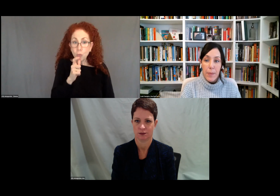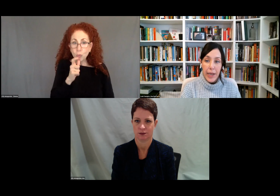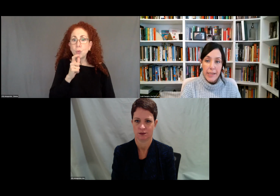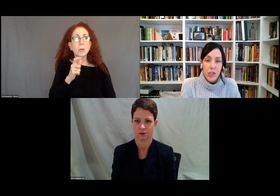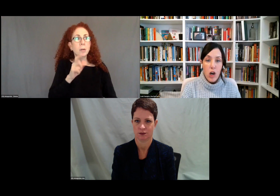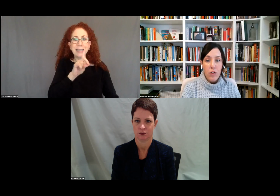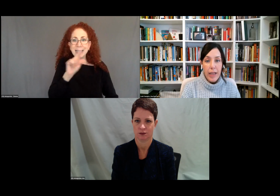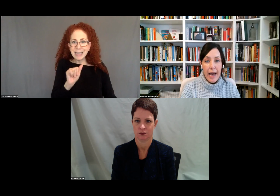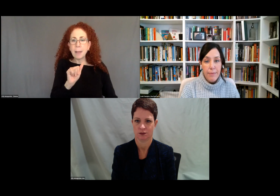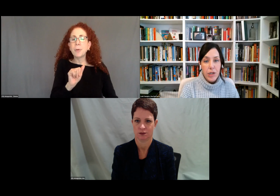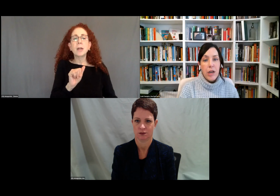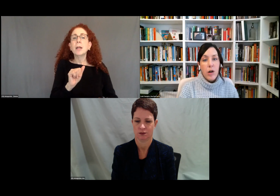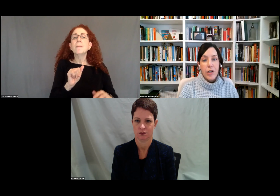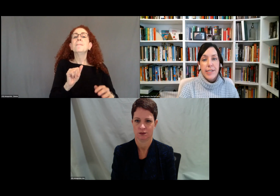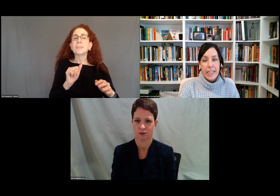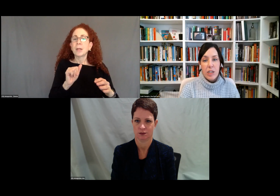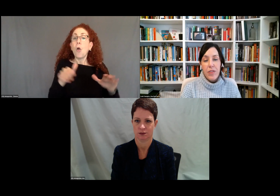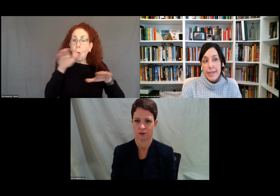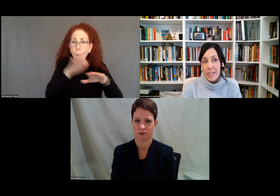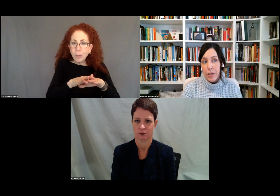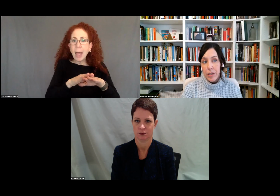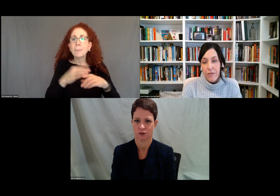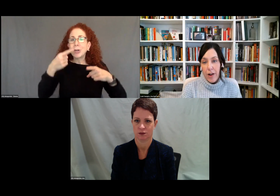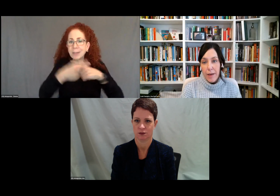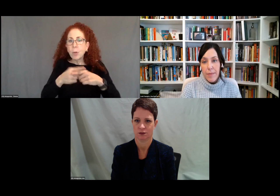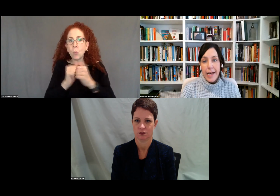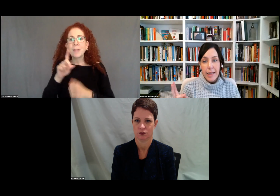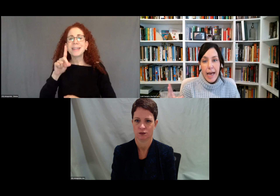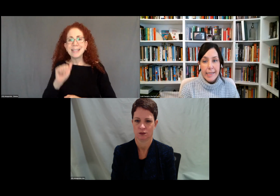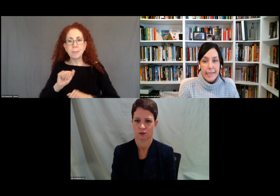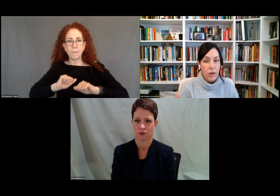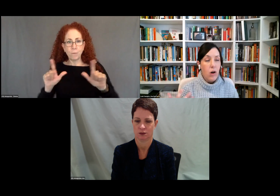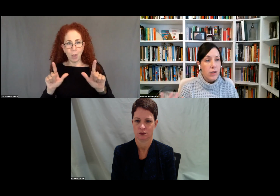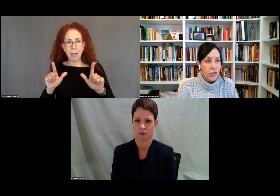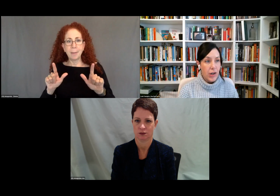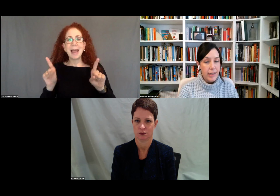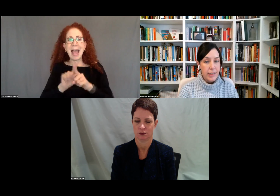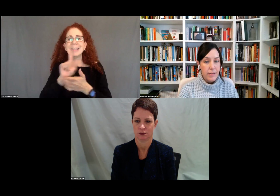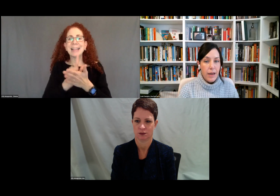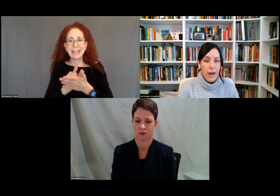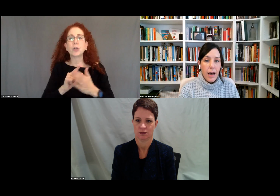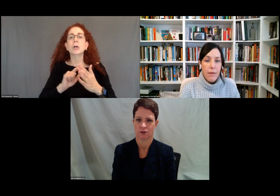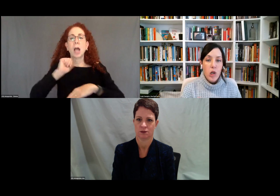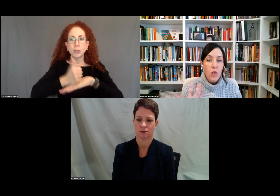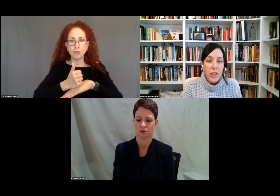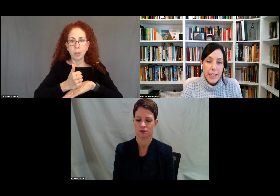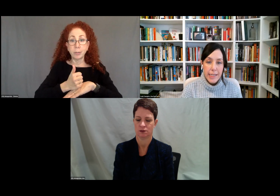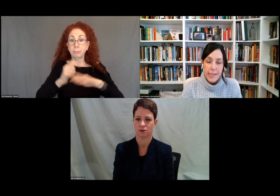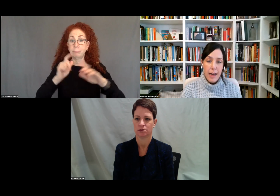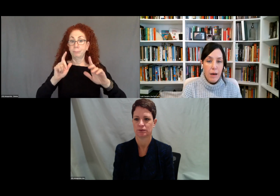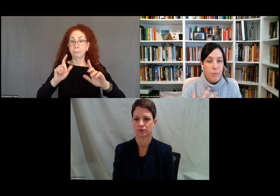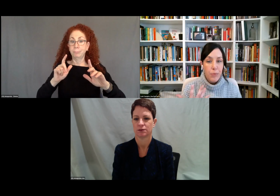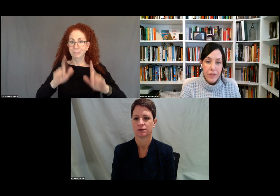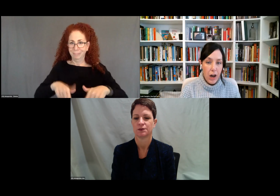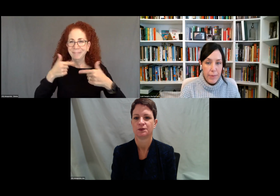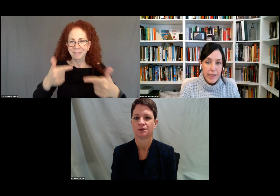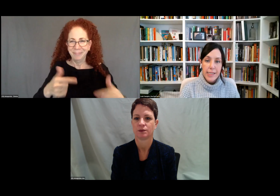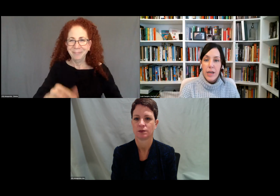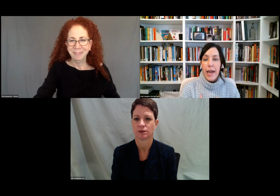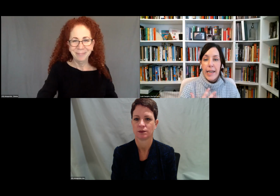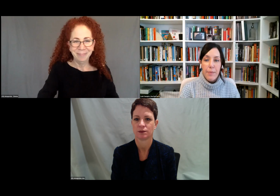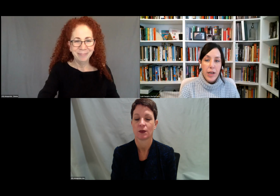disabled came up against, overlapped, or intersected with the disability frame as a legal construct. So hopefully these